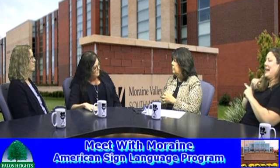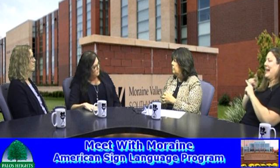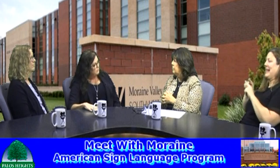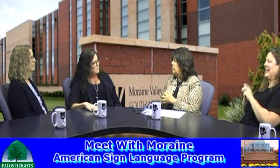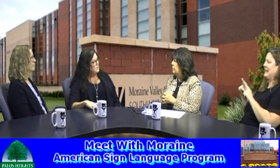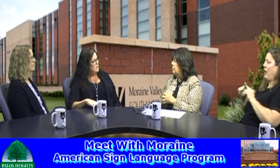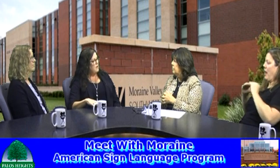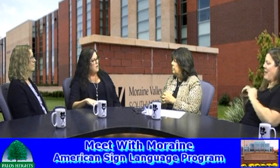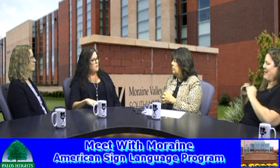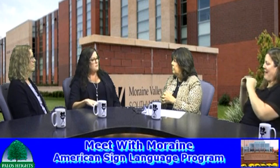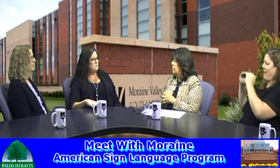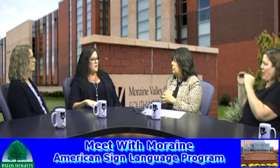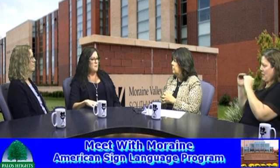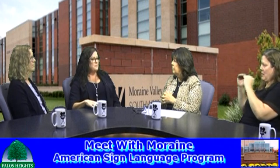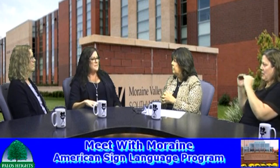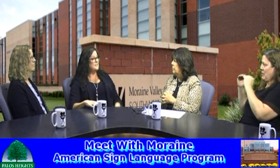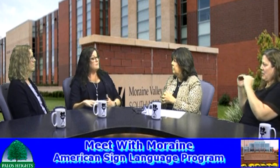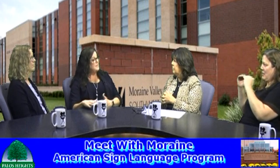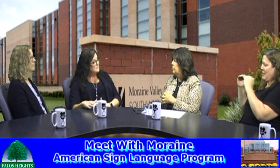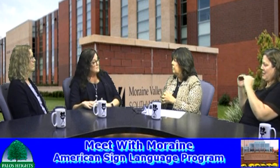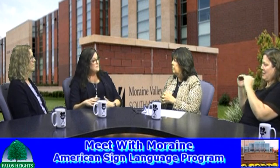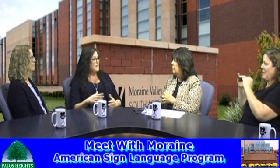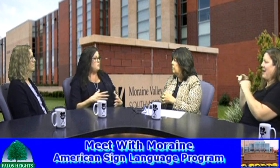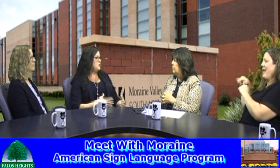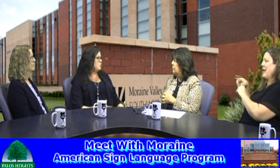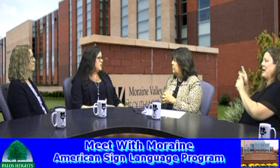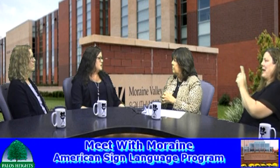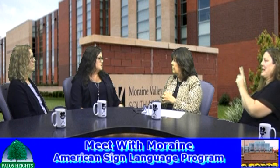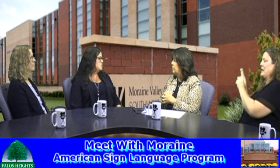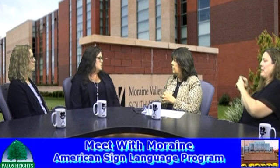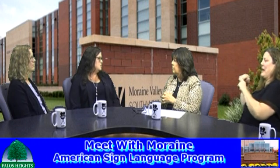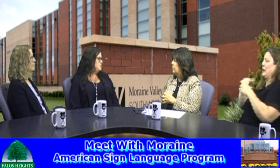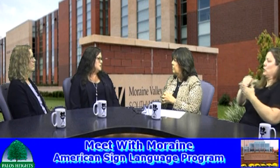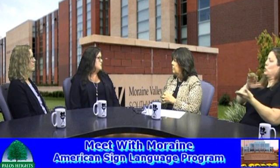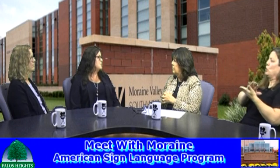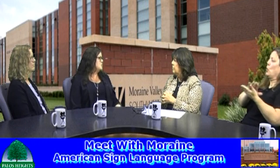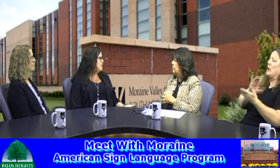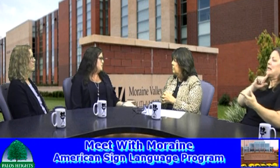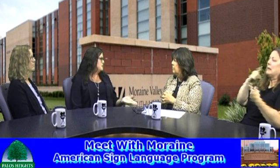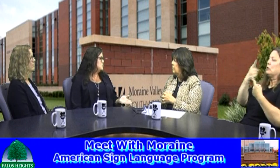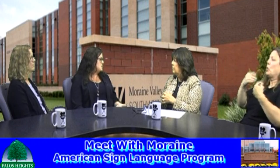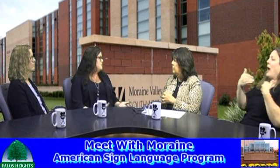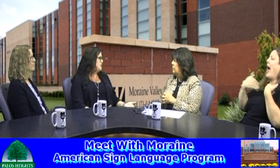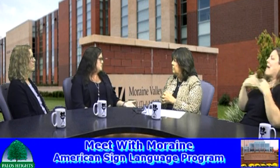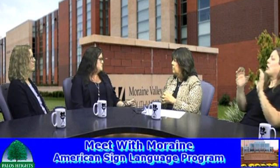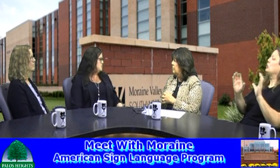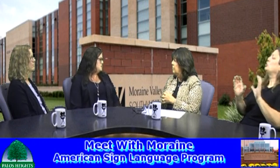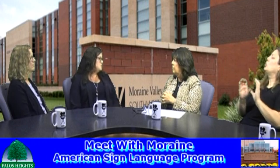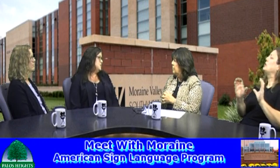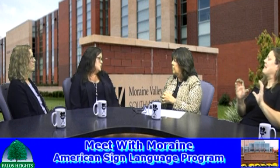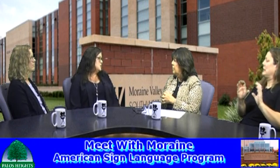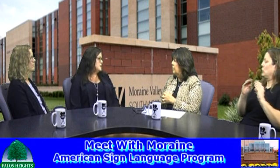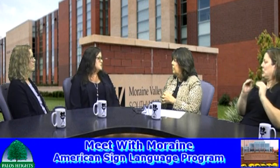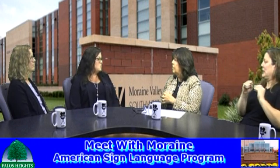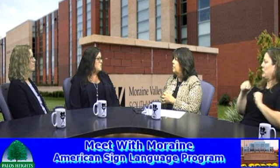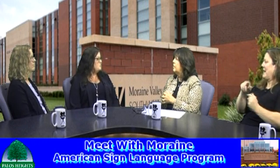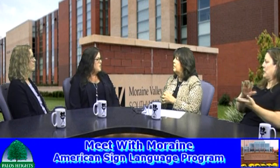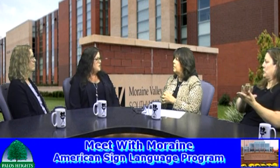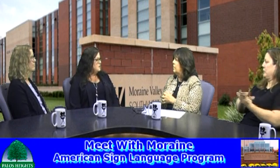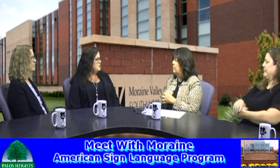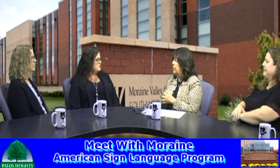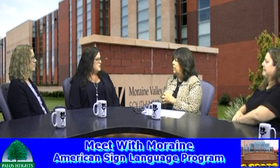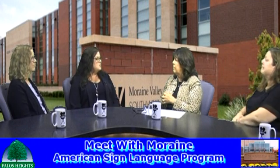different level of, it's a license, and when you're working in the school, it'd be similar to having a certificate to teach in that